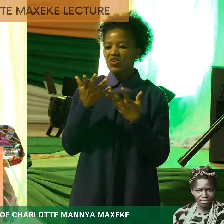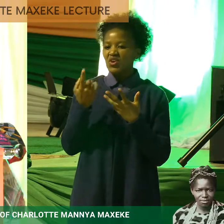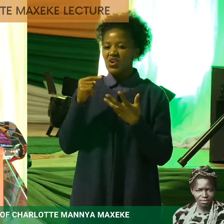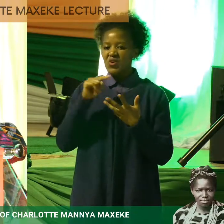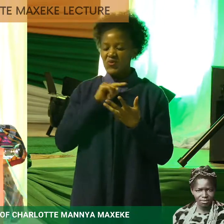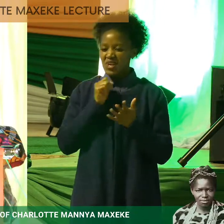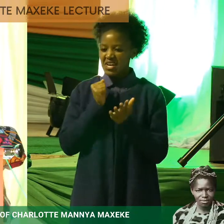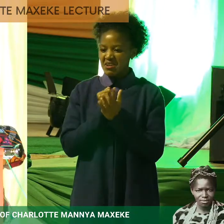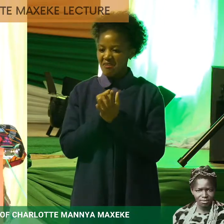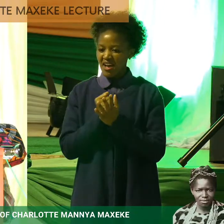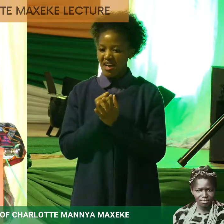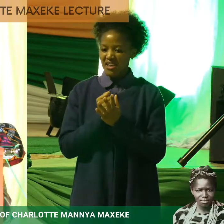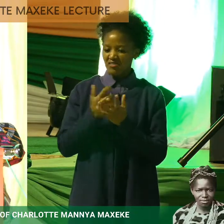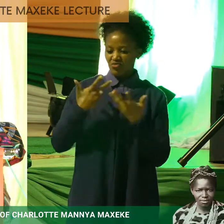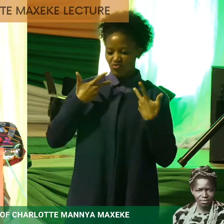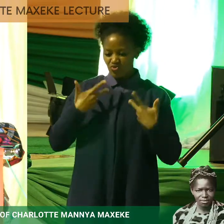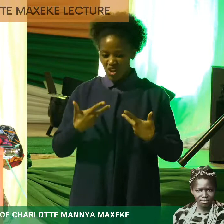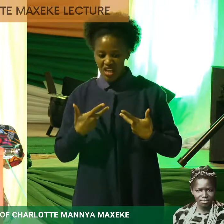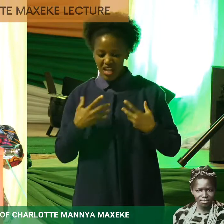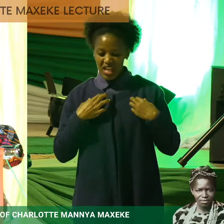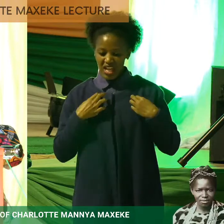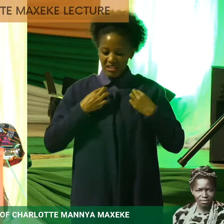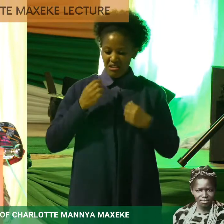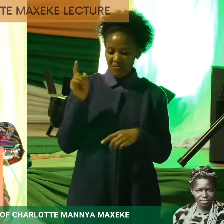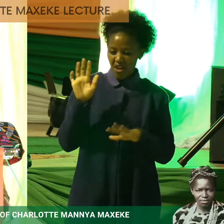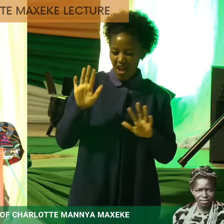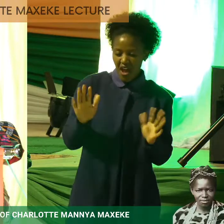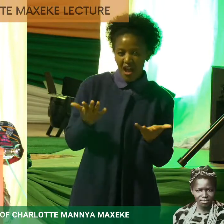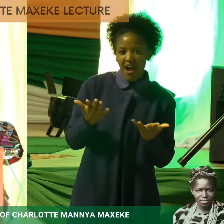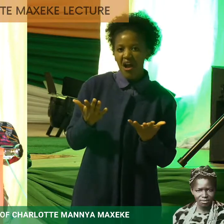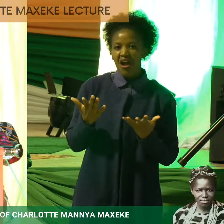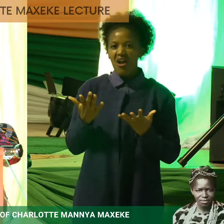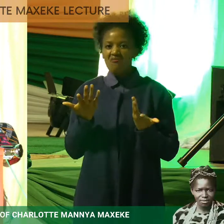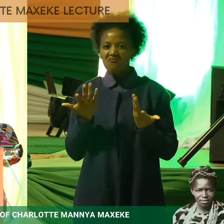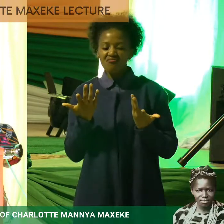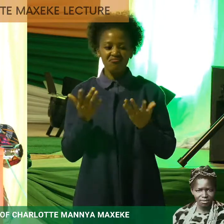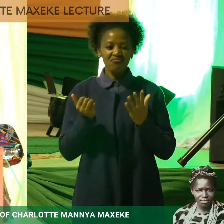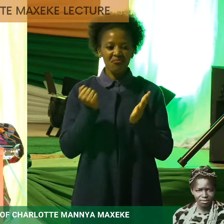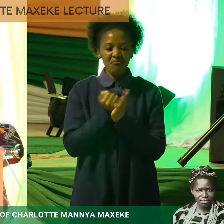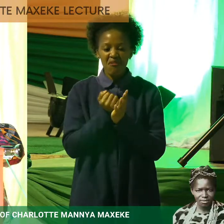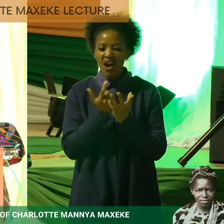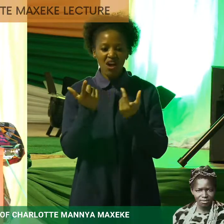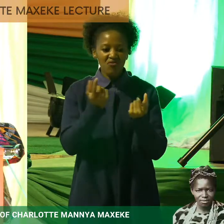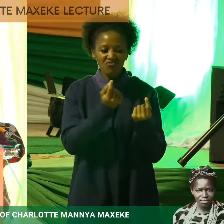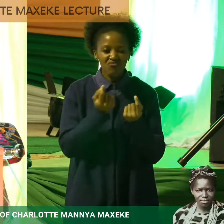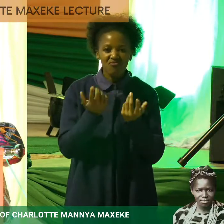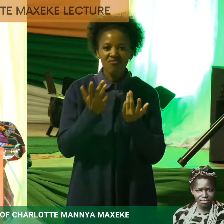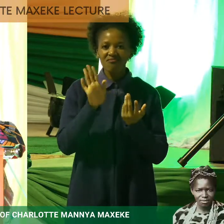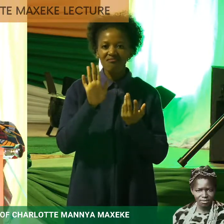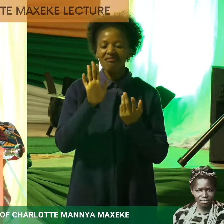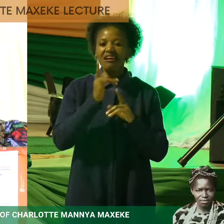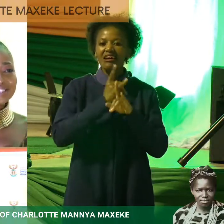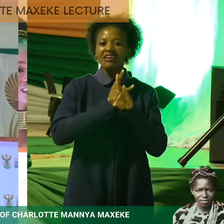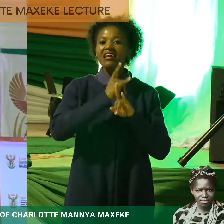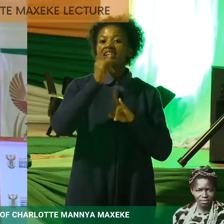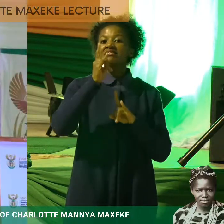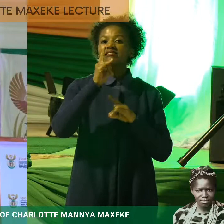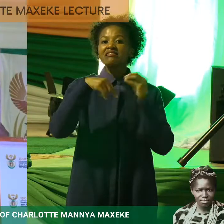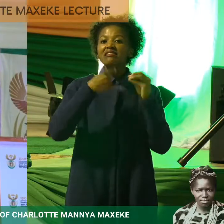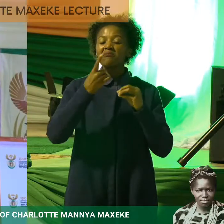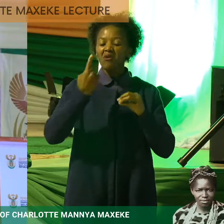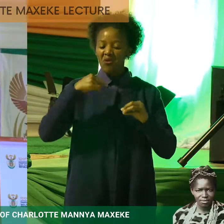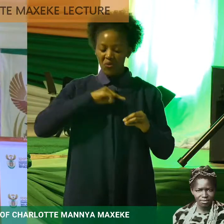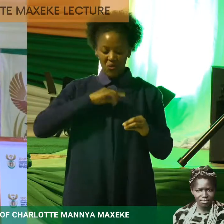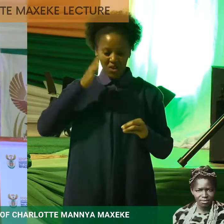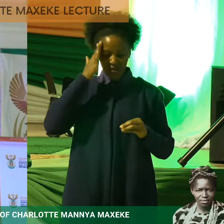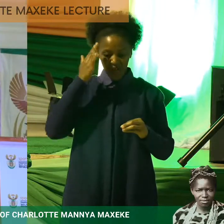look, how we should dress, or you know, where we should be now. Its success is about us knowing where